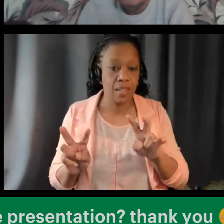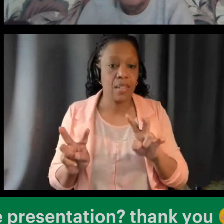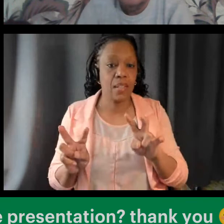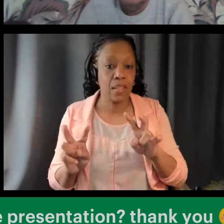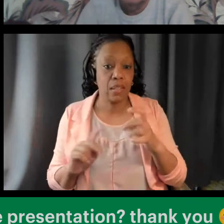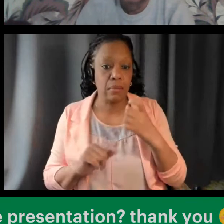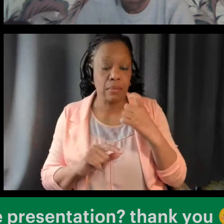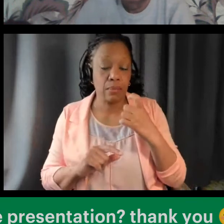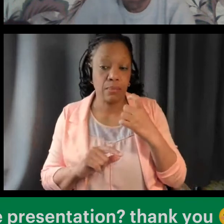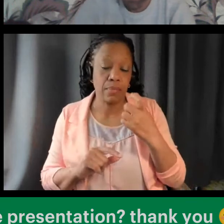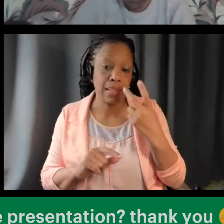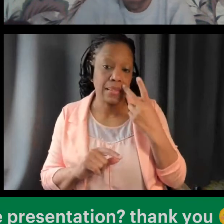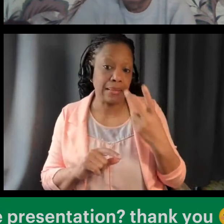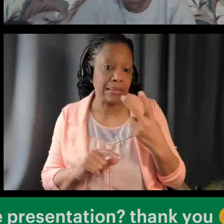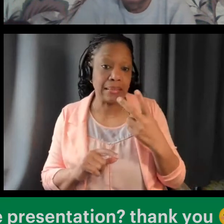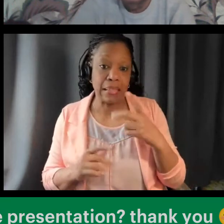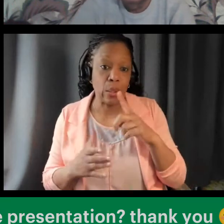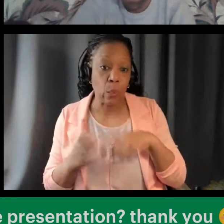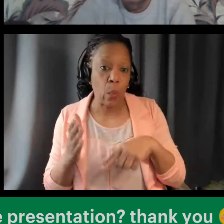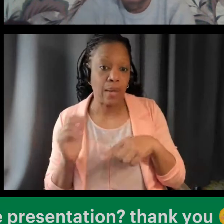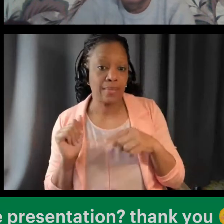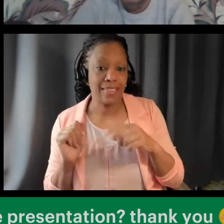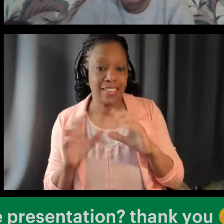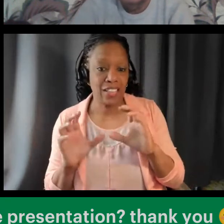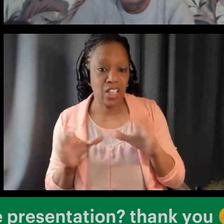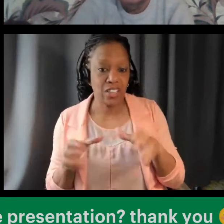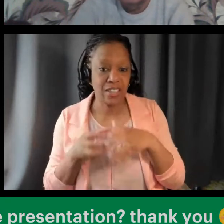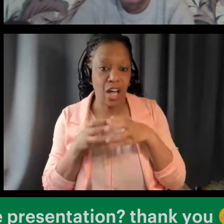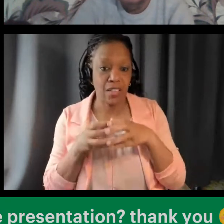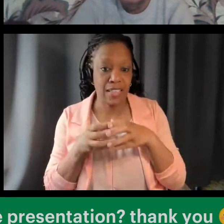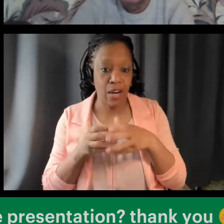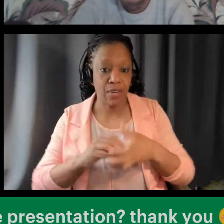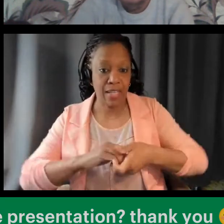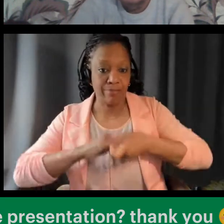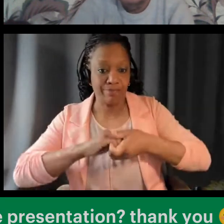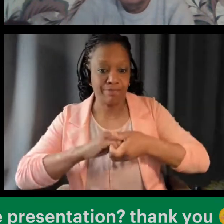just what the solidarity economy is, and